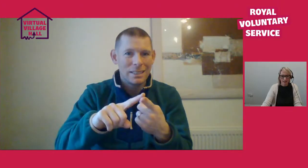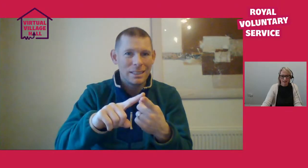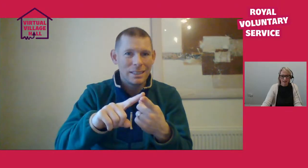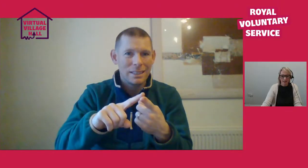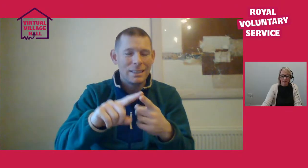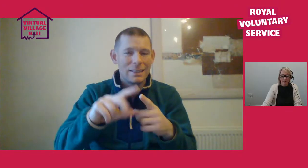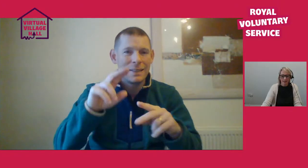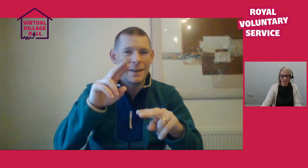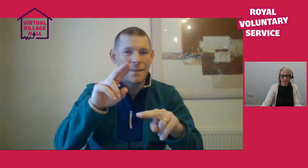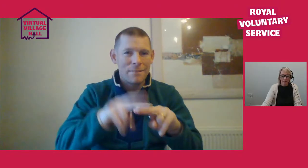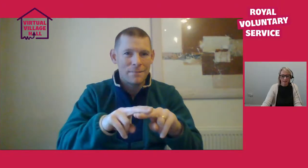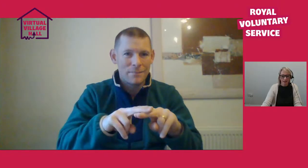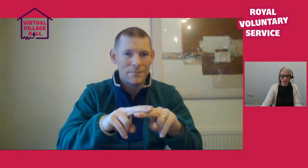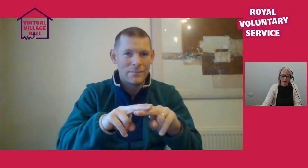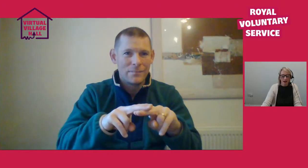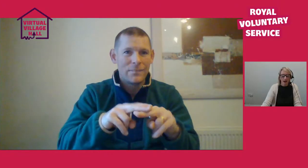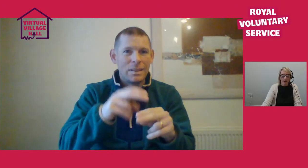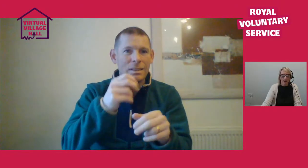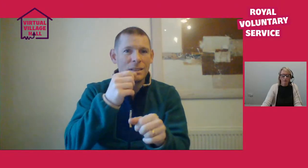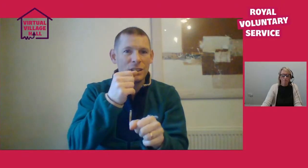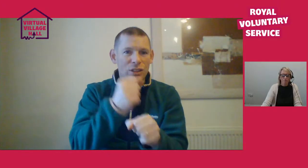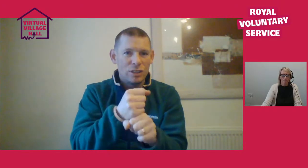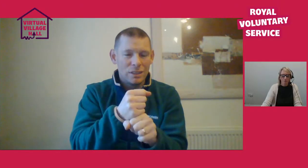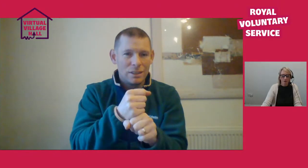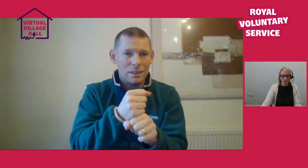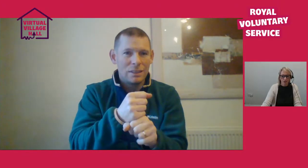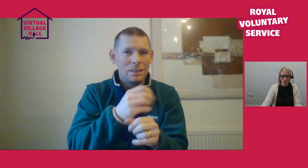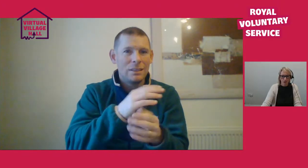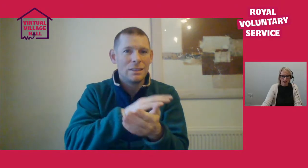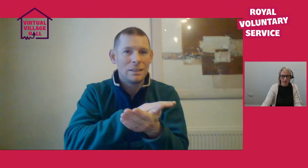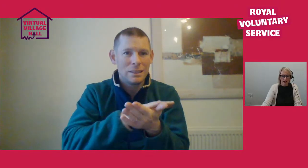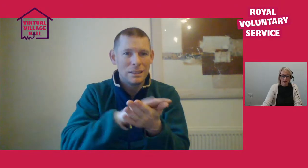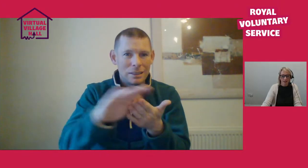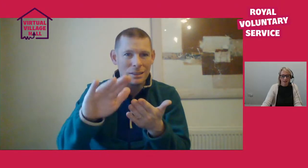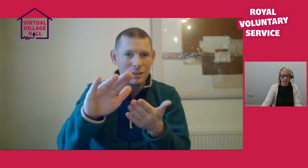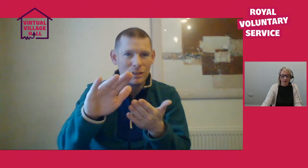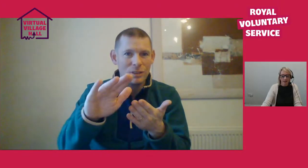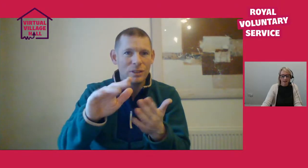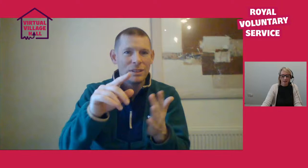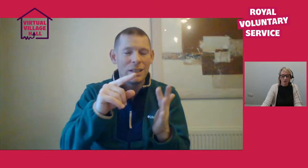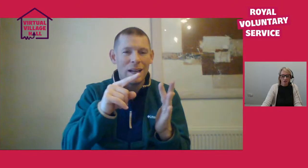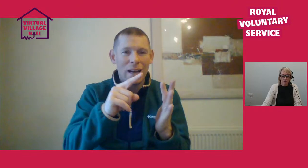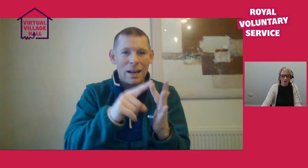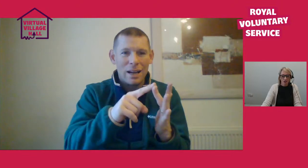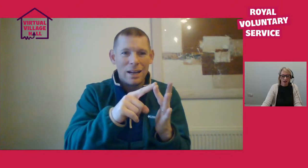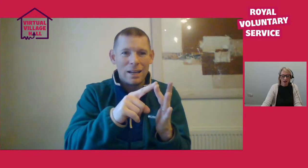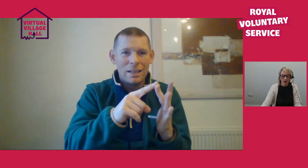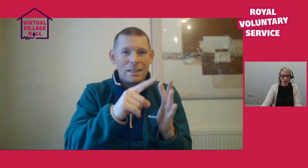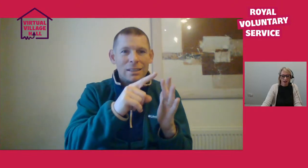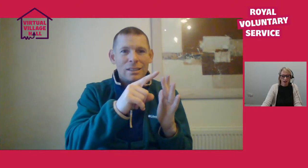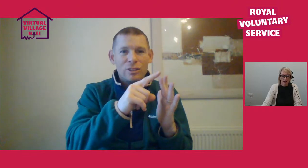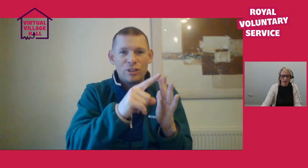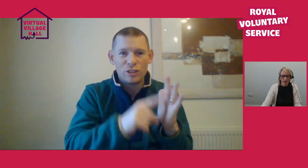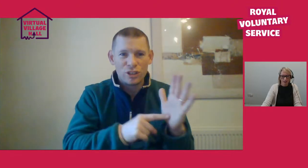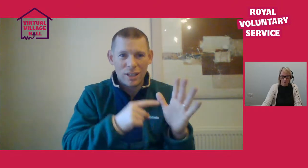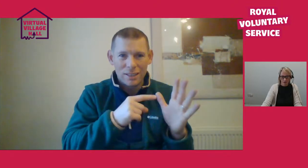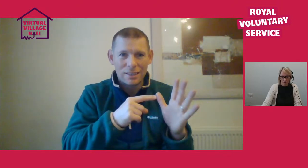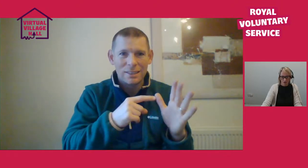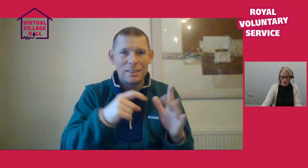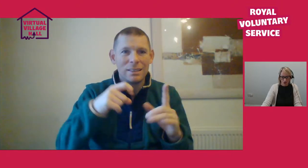D, E, F, G, H,